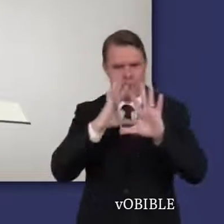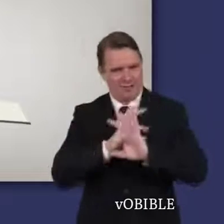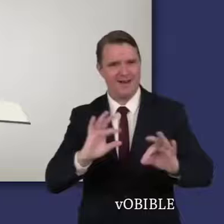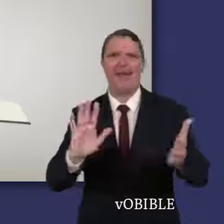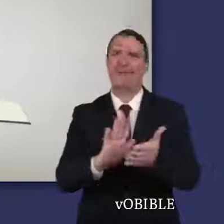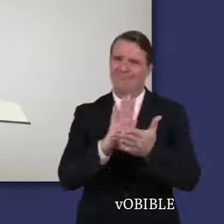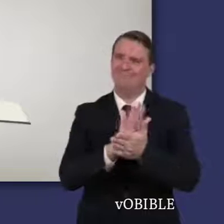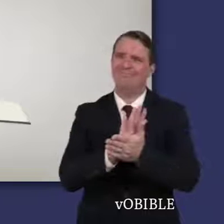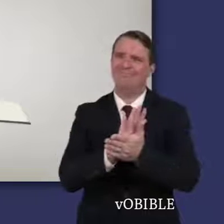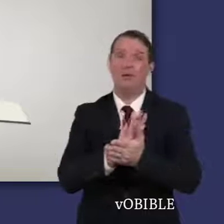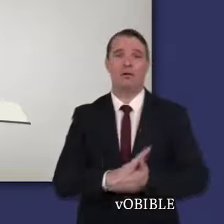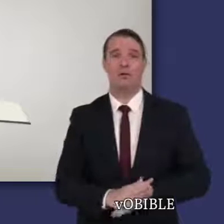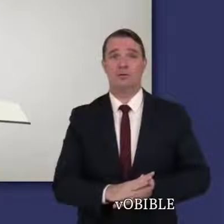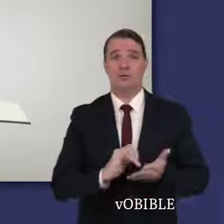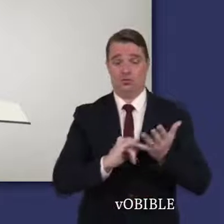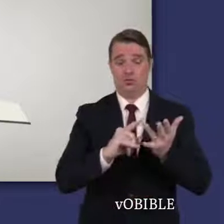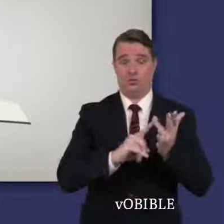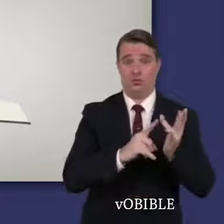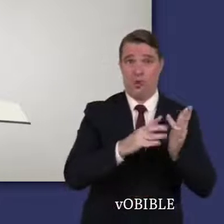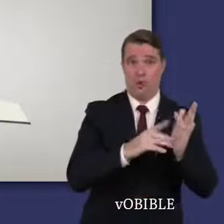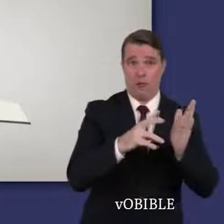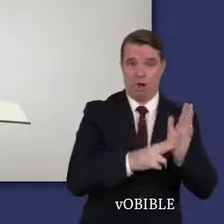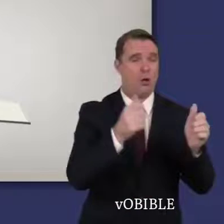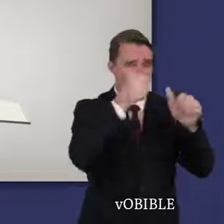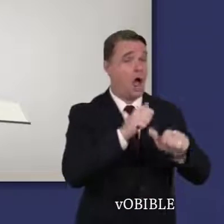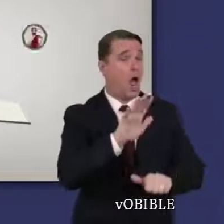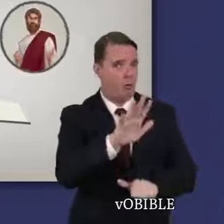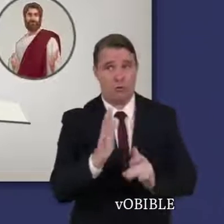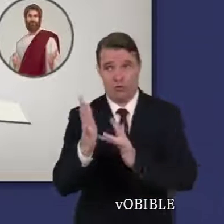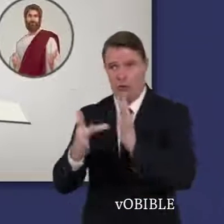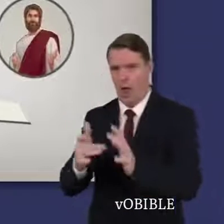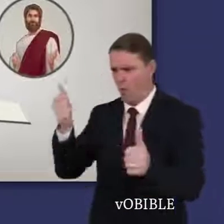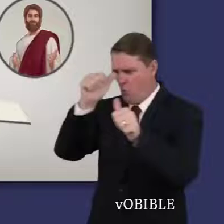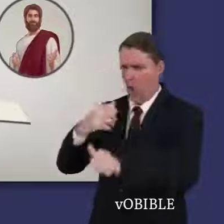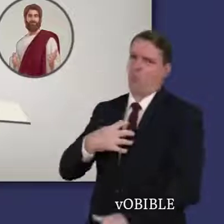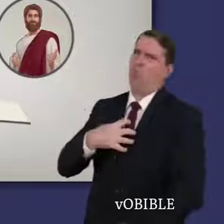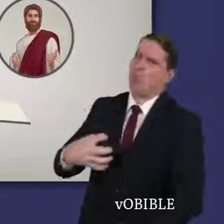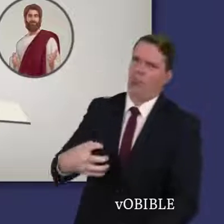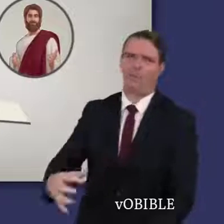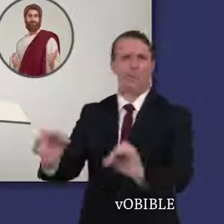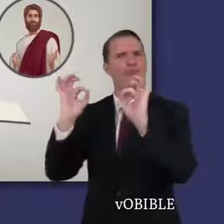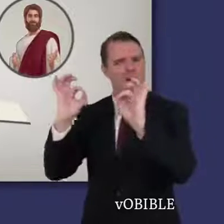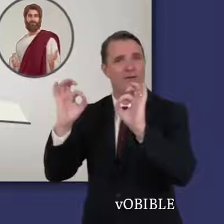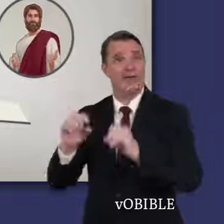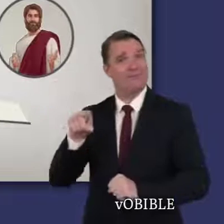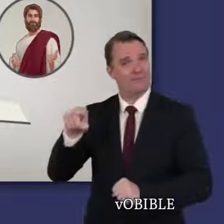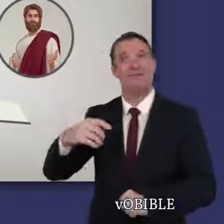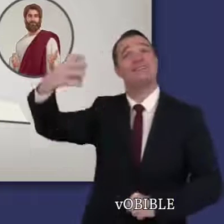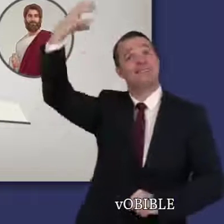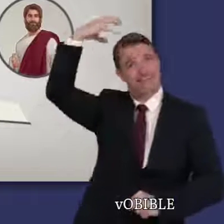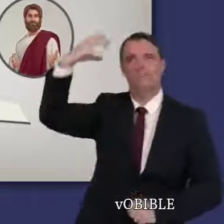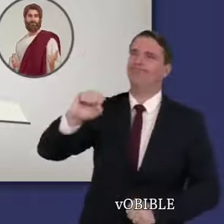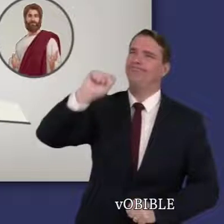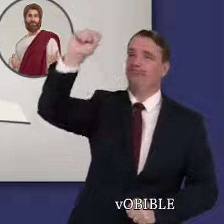worship promotes peace and happiness. And take comfort that Solomon's wisdom pales in comparison to that